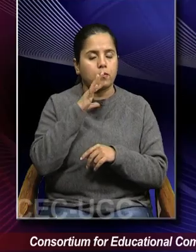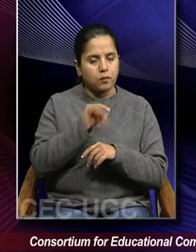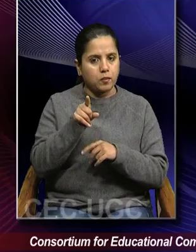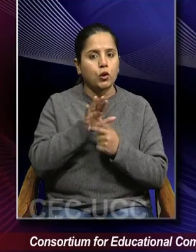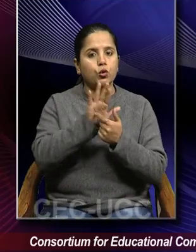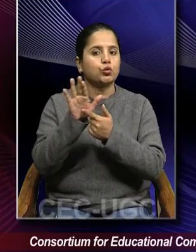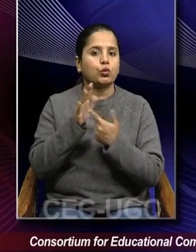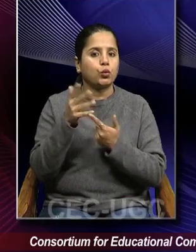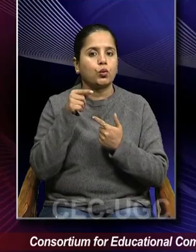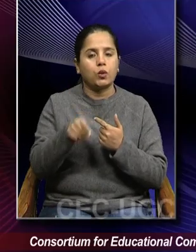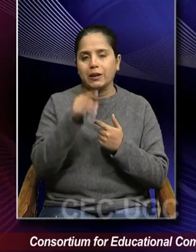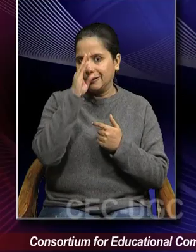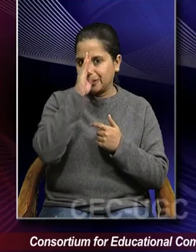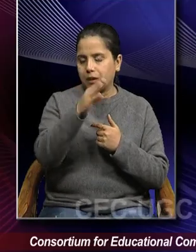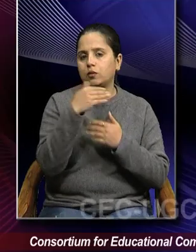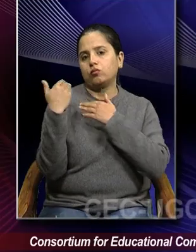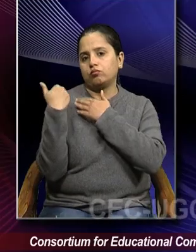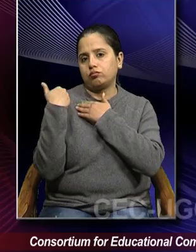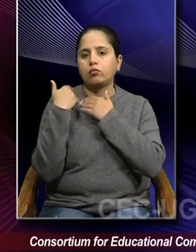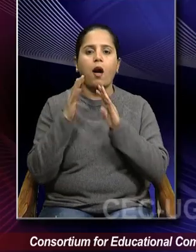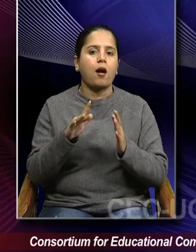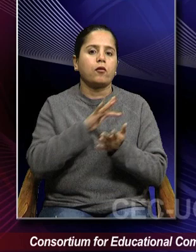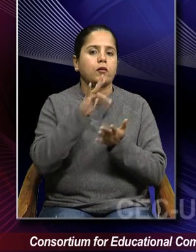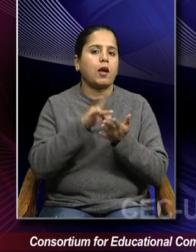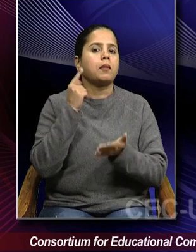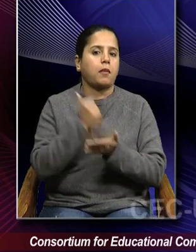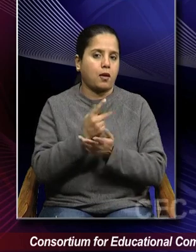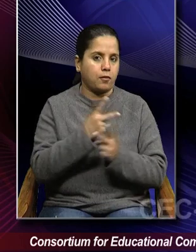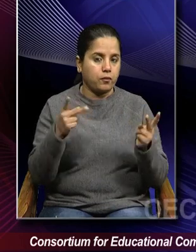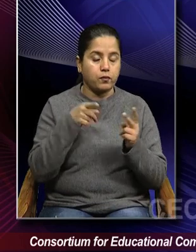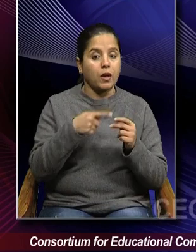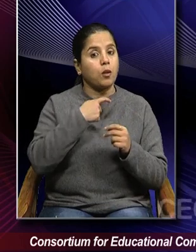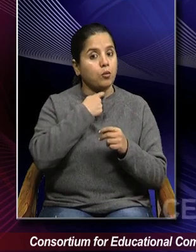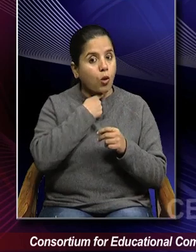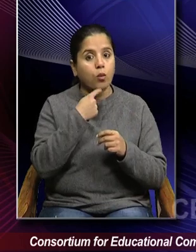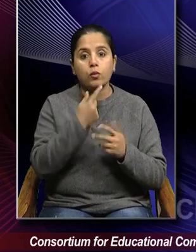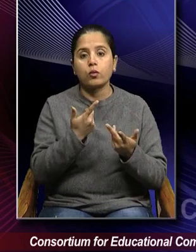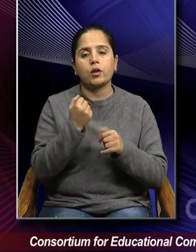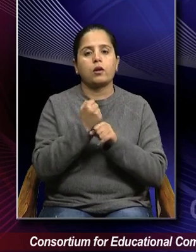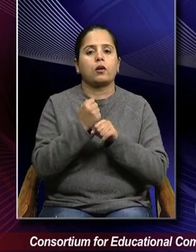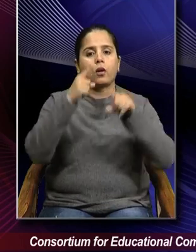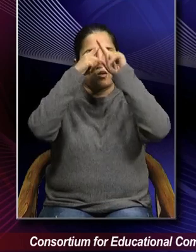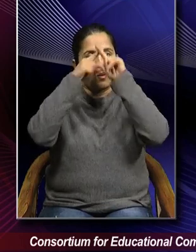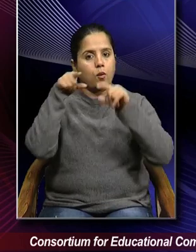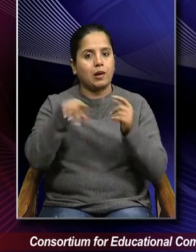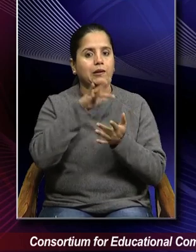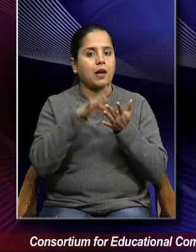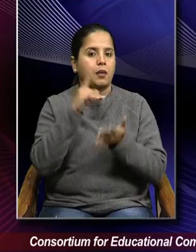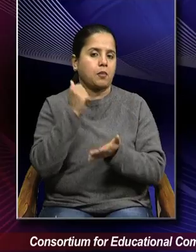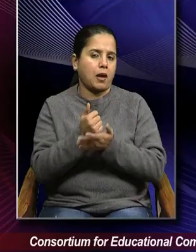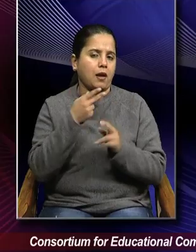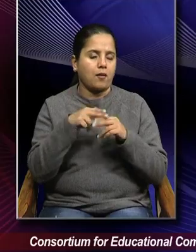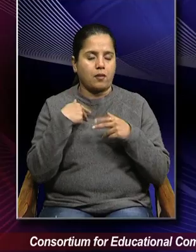a direct liability of the central bank. It is actually the promise by the governor of the central bank. If I